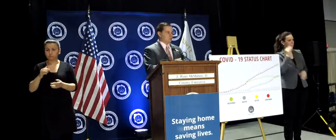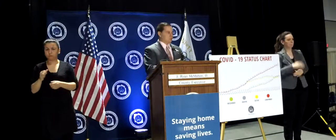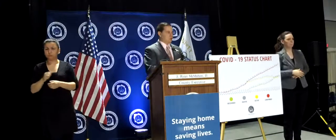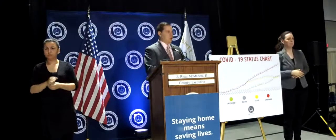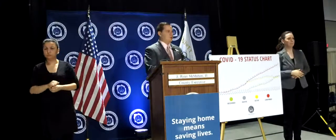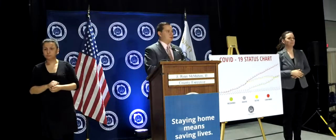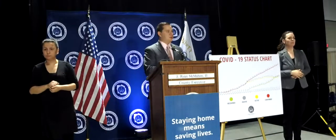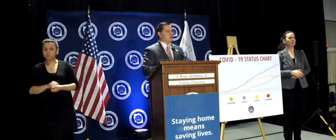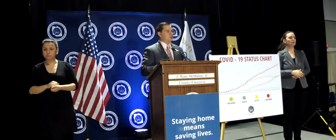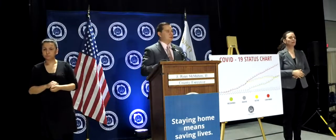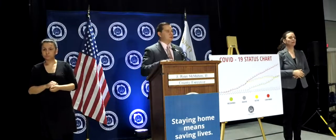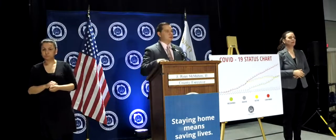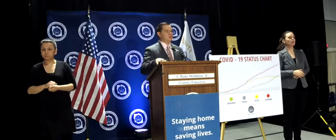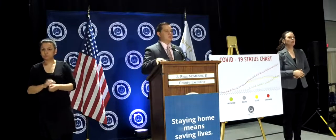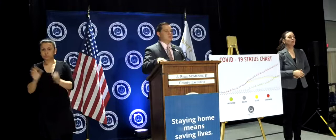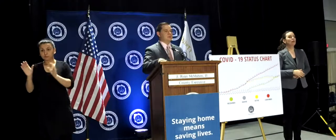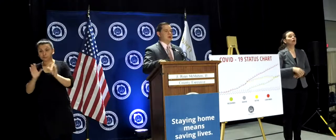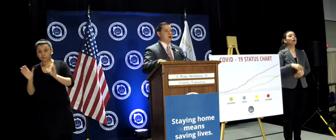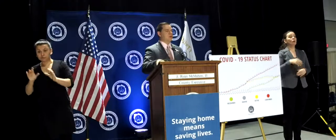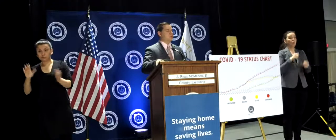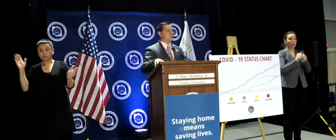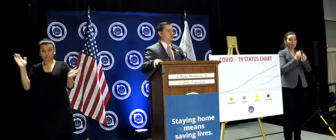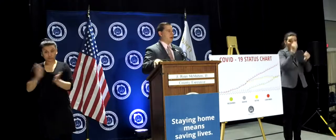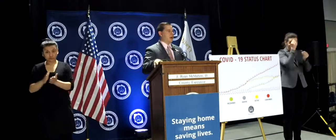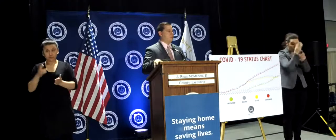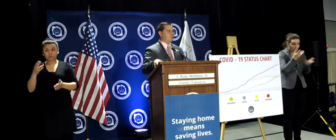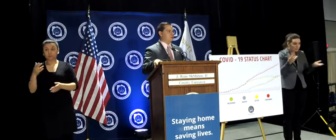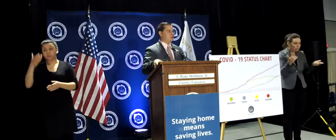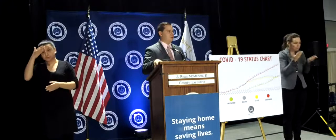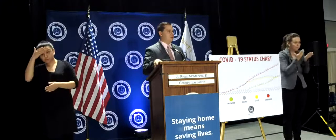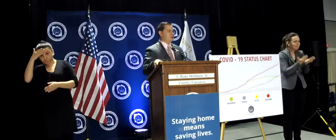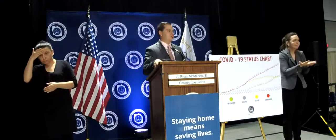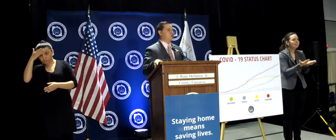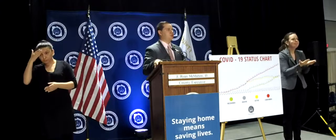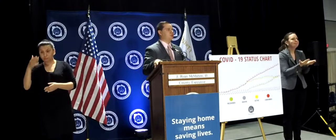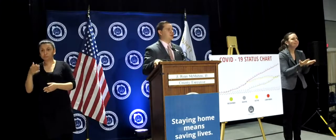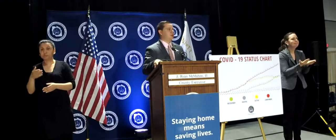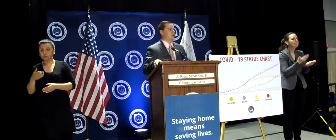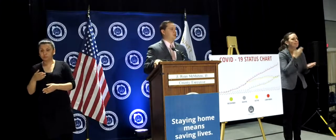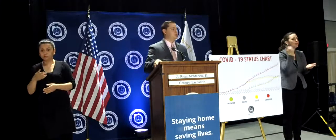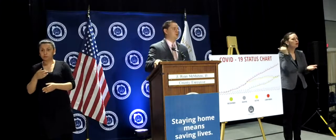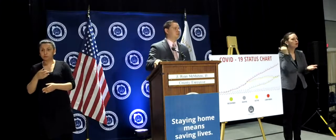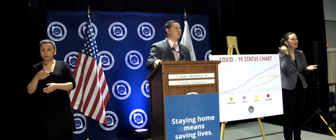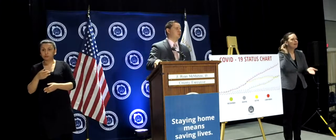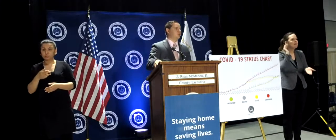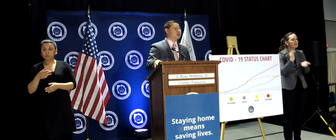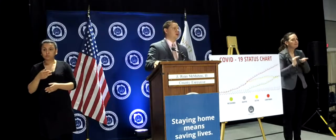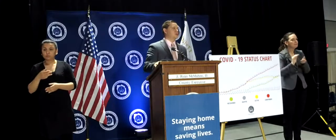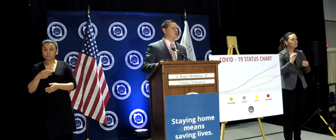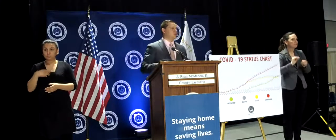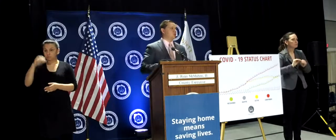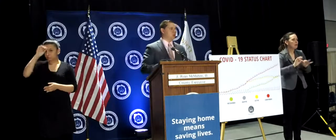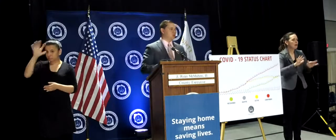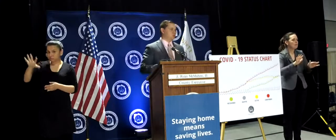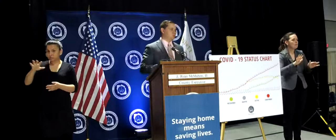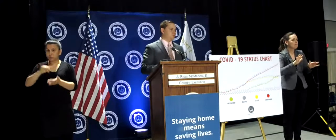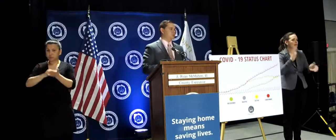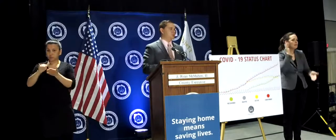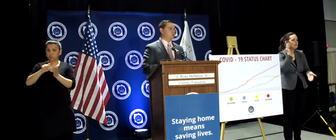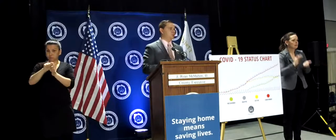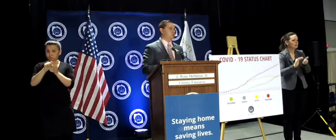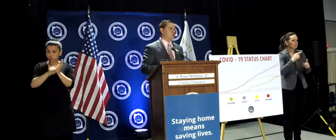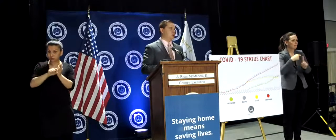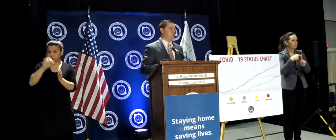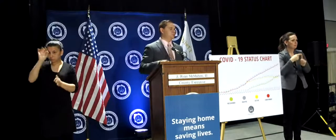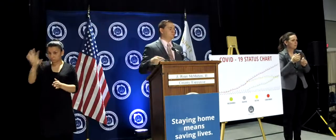this improves for us, the better argument we have to New York State to treat Central New York as its own region, as